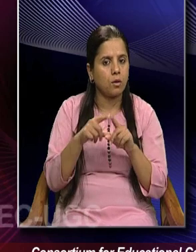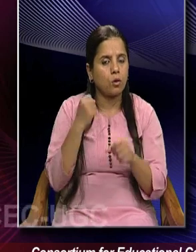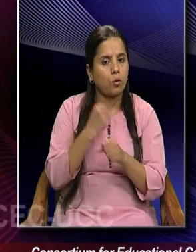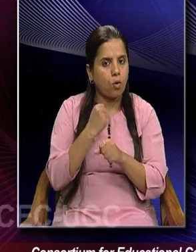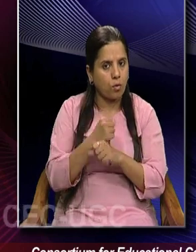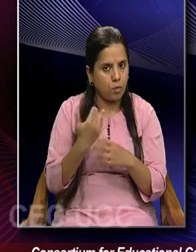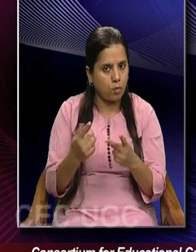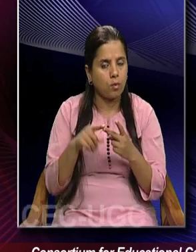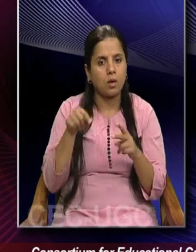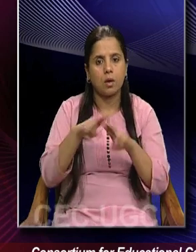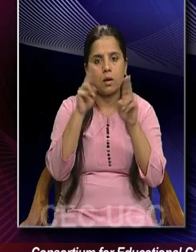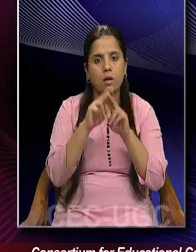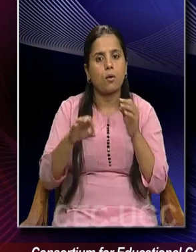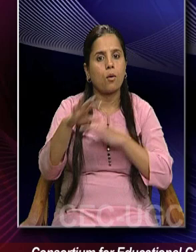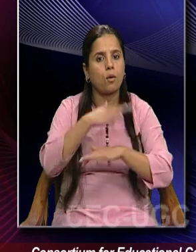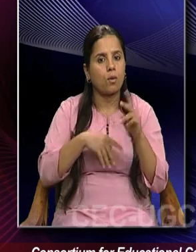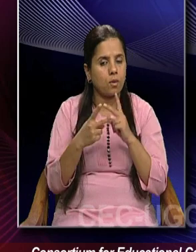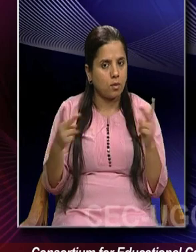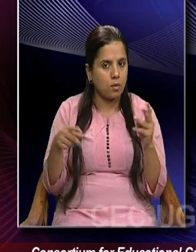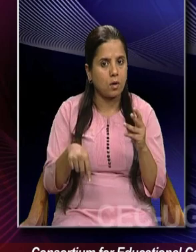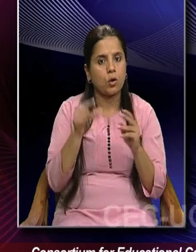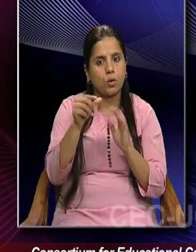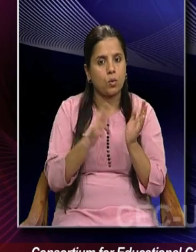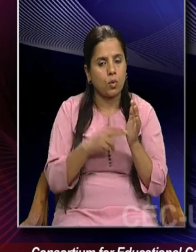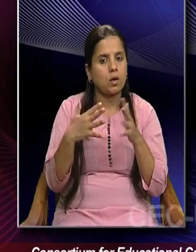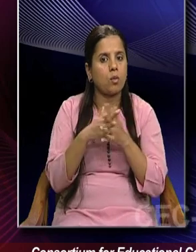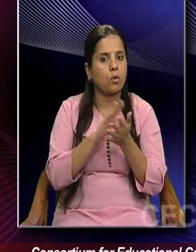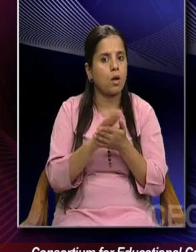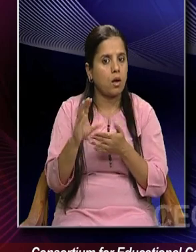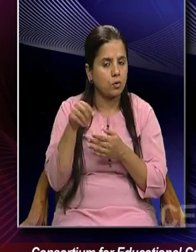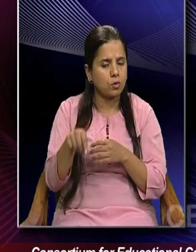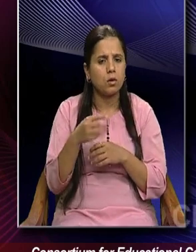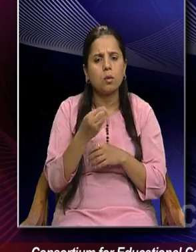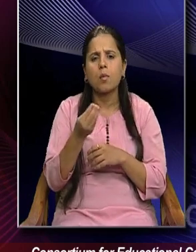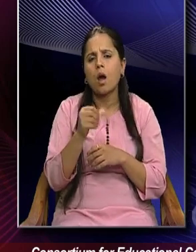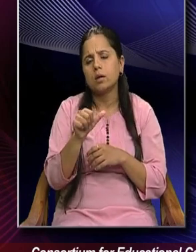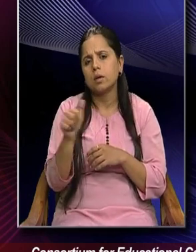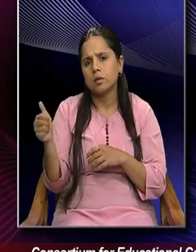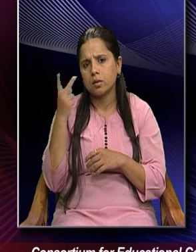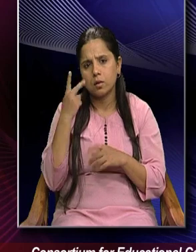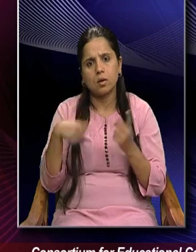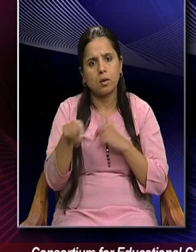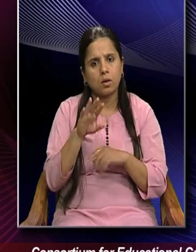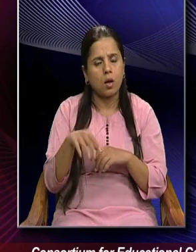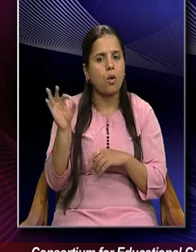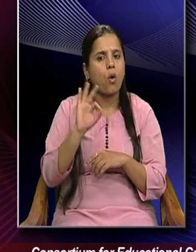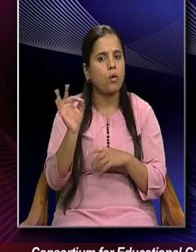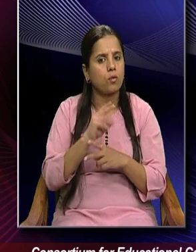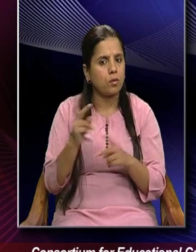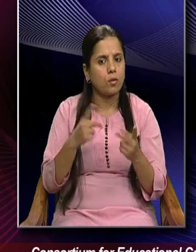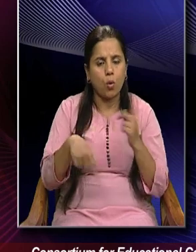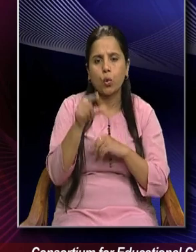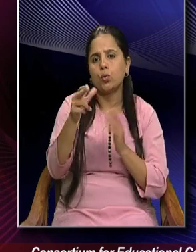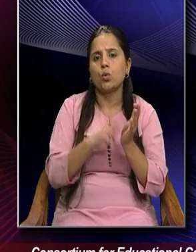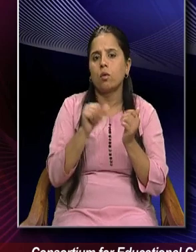government, international organizations like UN, WHO, and other sub offices of the